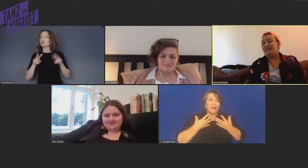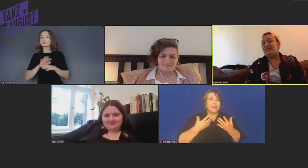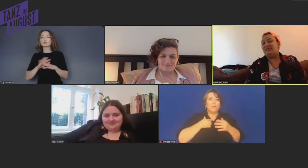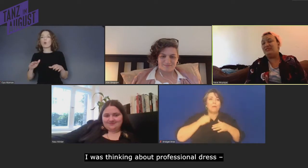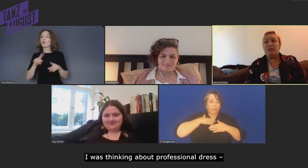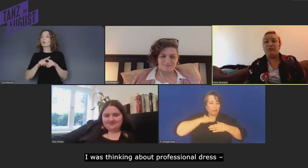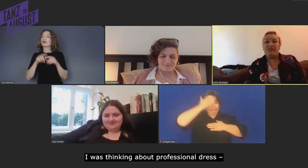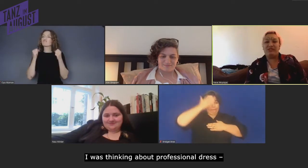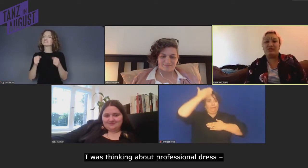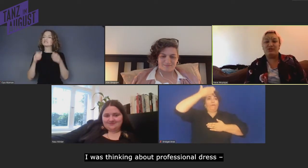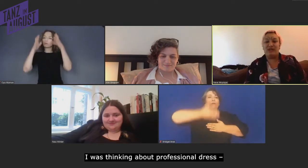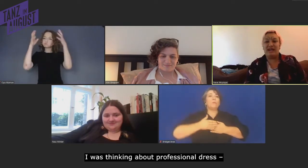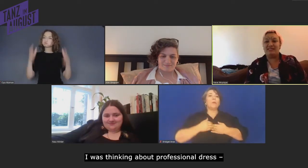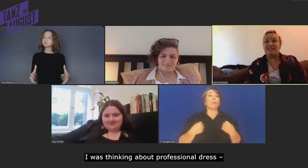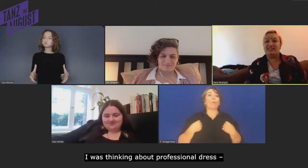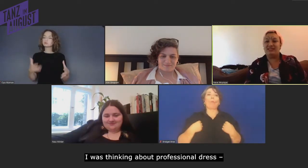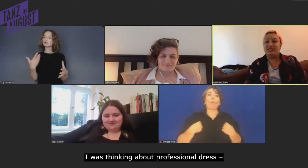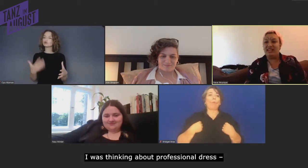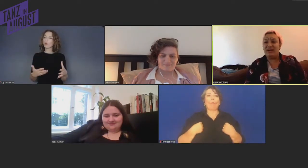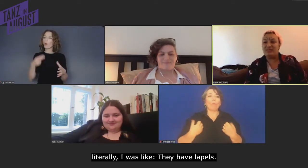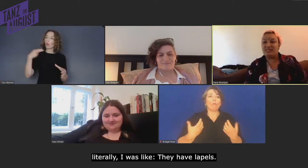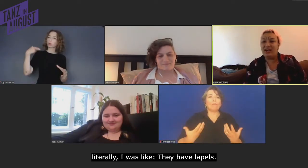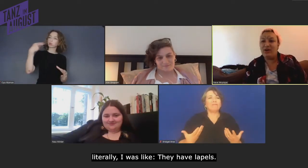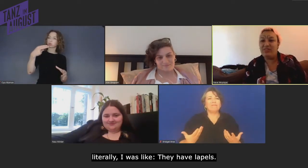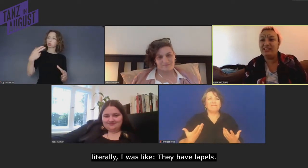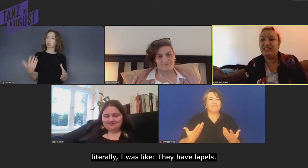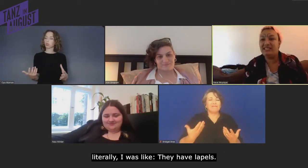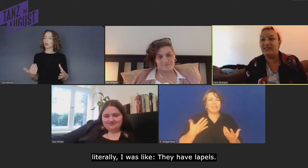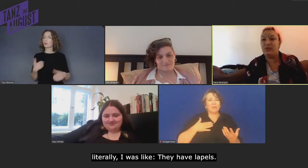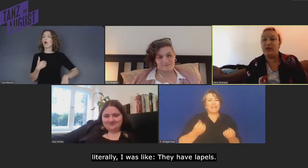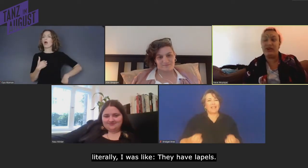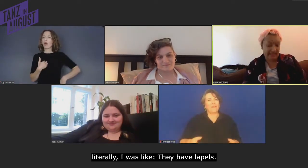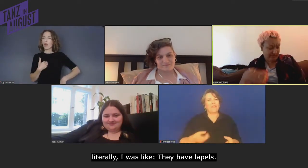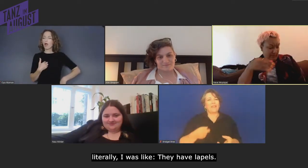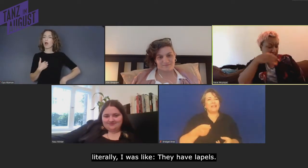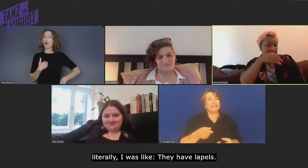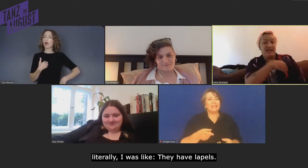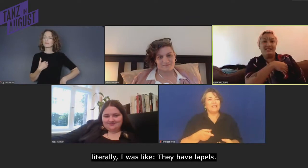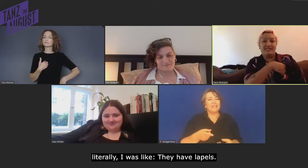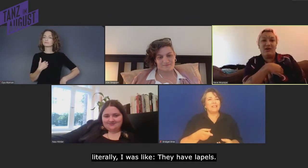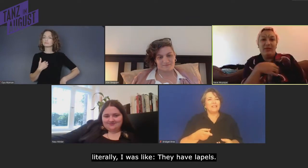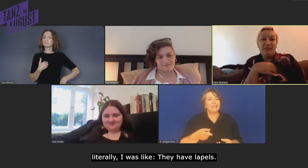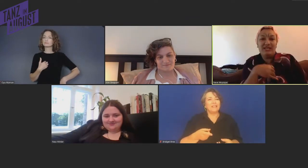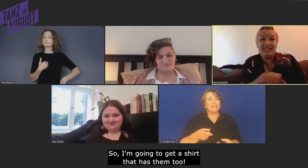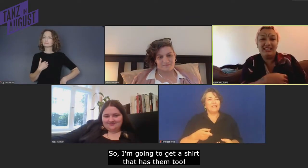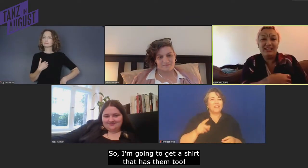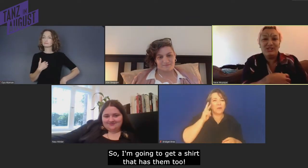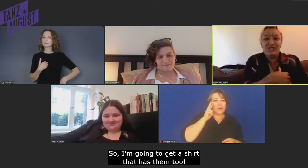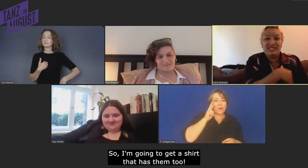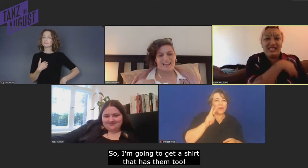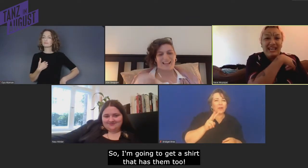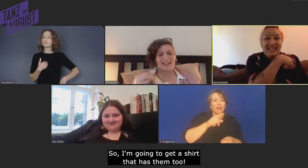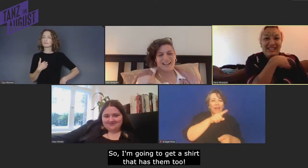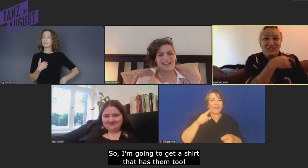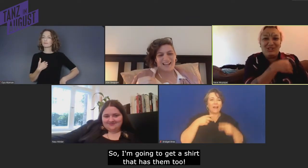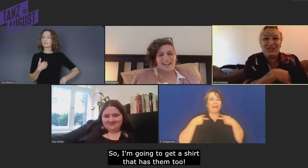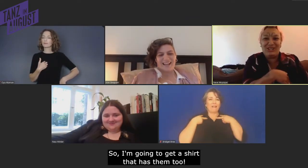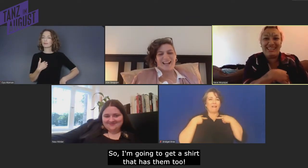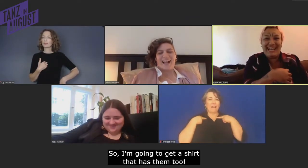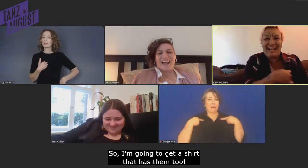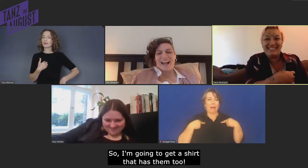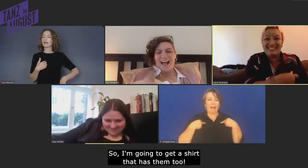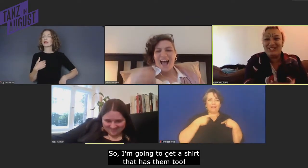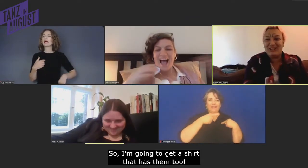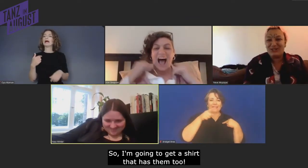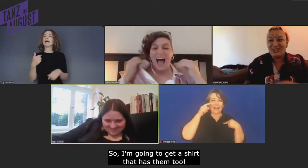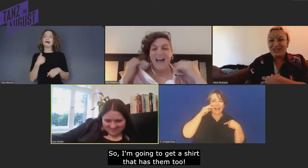was thinking about professional dress, and literally I was like, oh, they look like they have lapels, so I'm gonna just get a shirt that